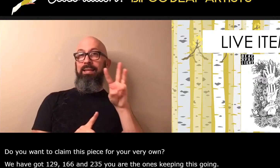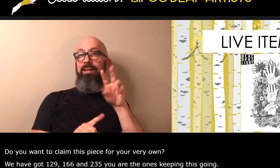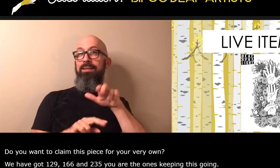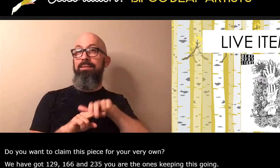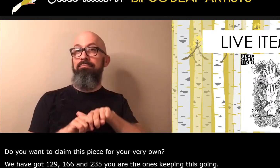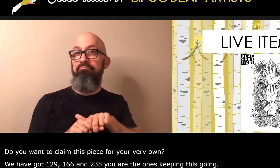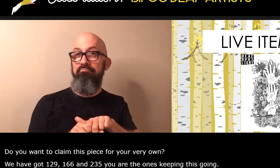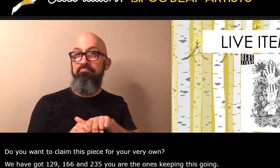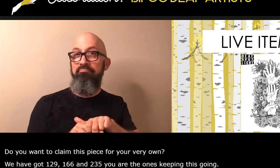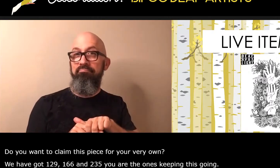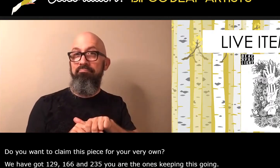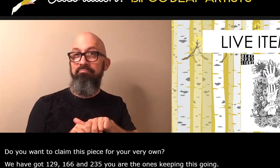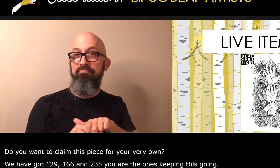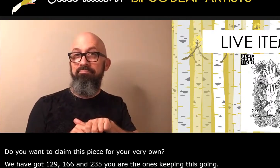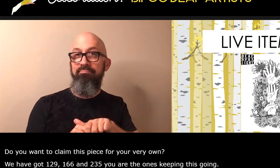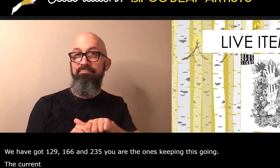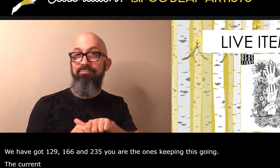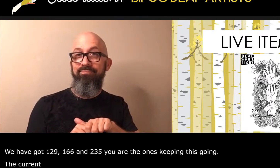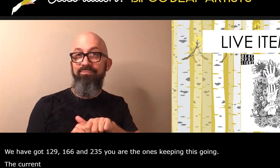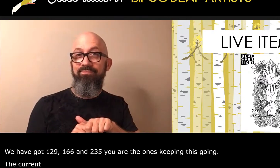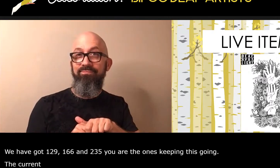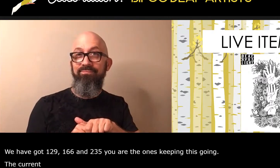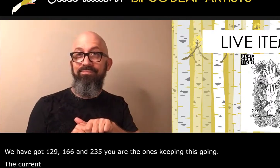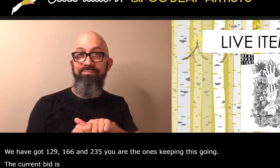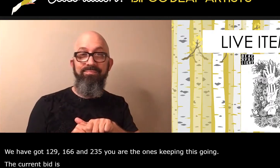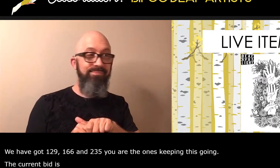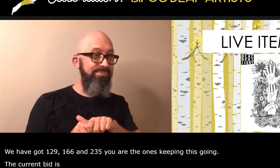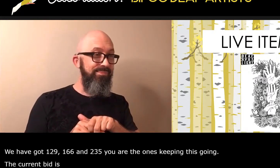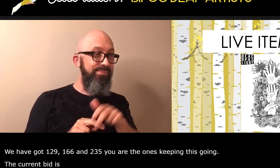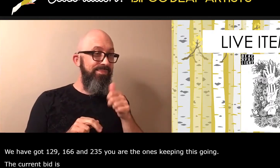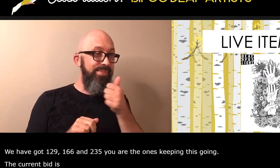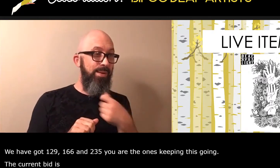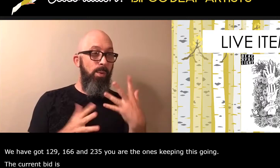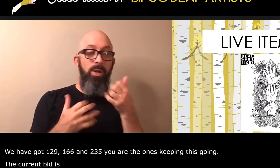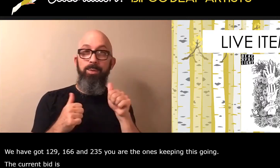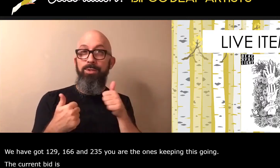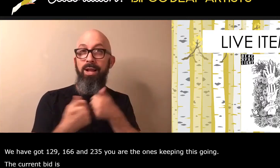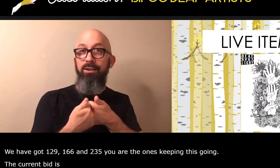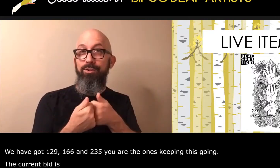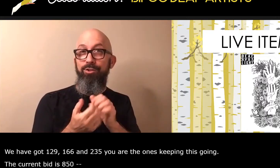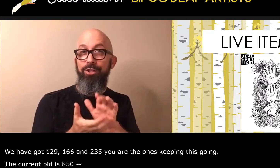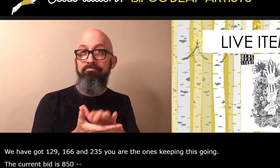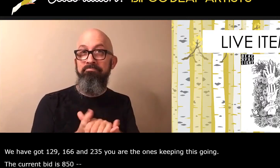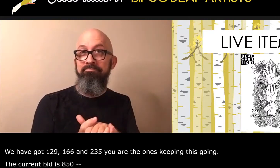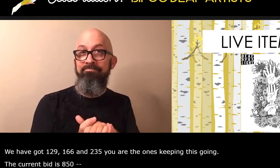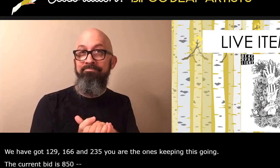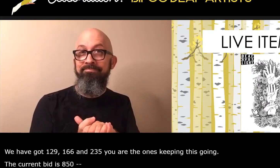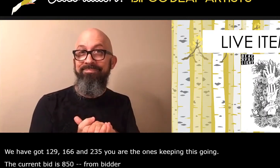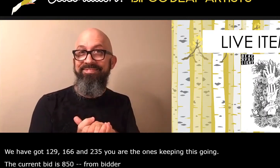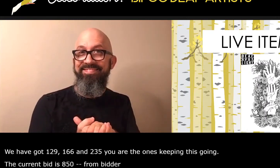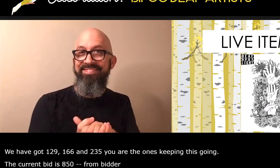The current bid is 850 at from bidder 166.